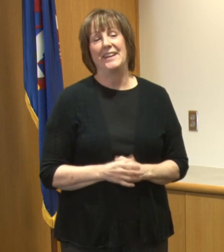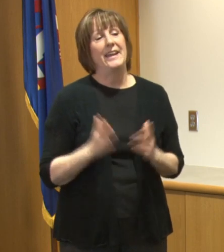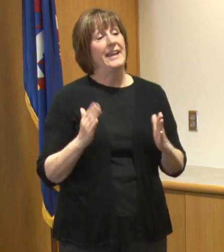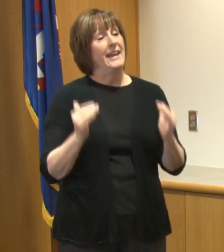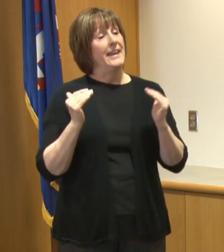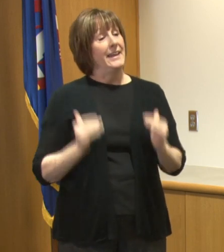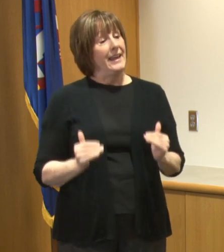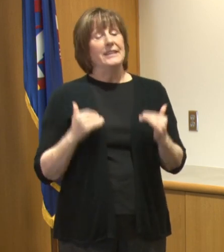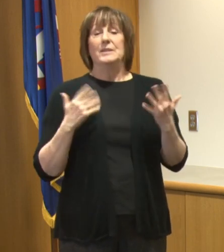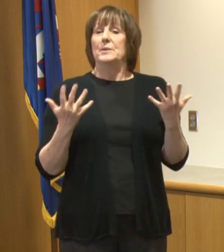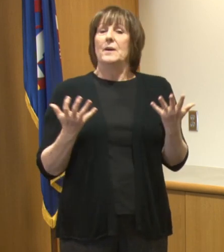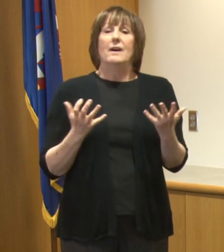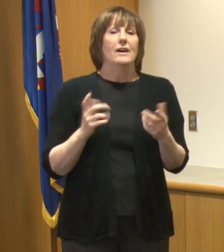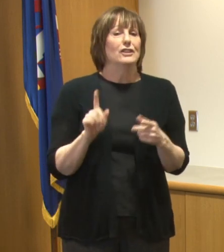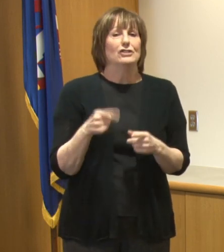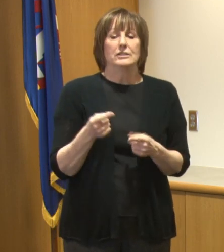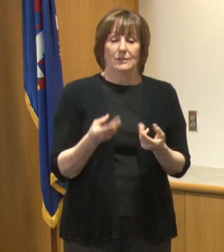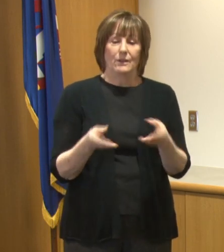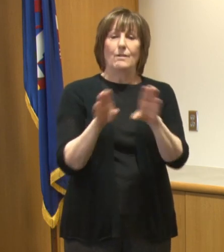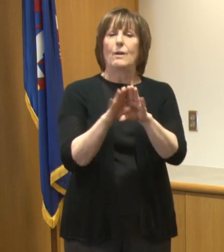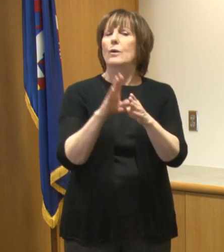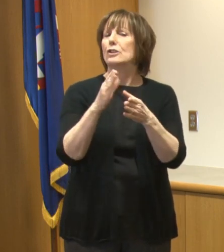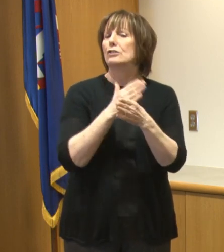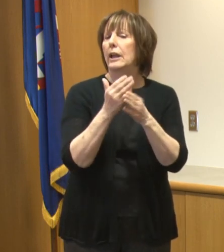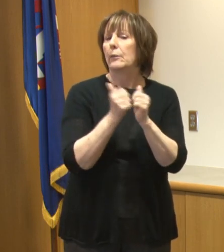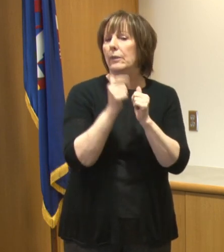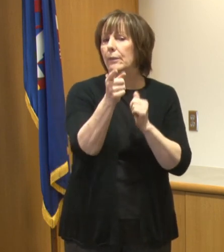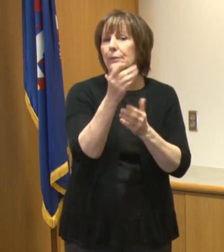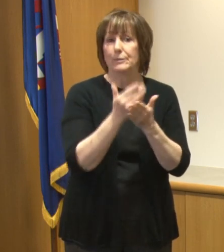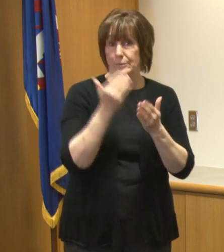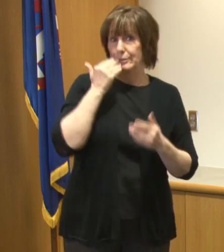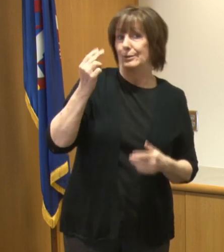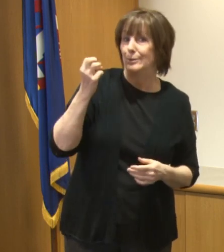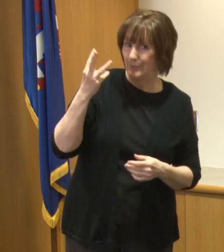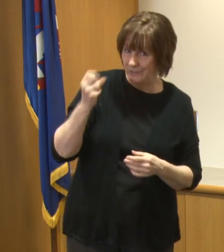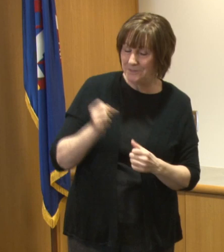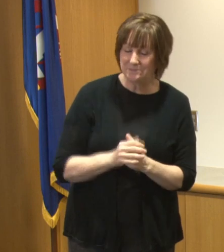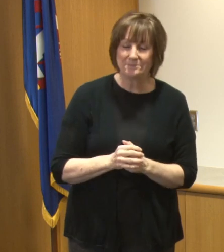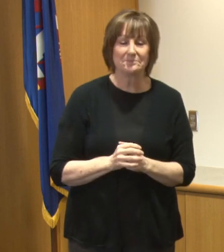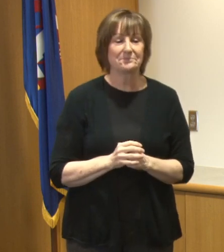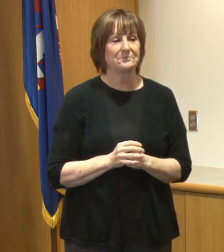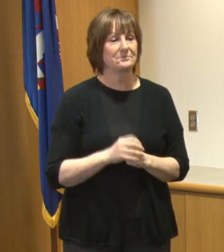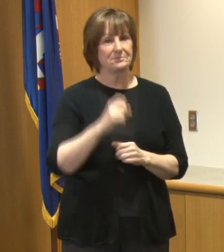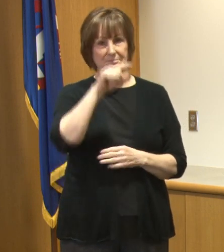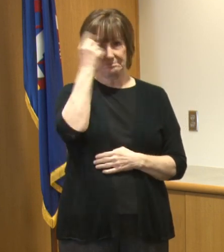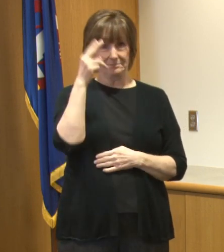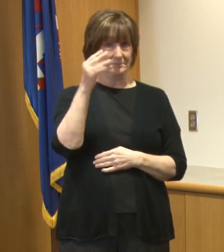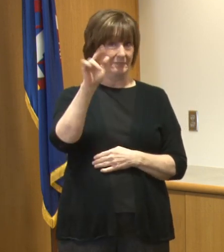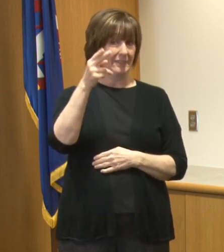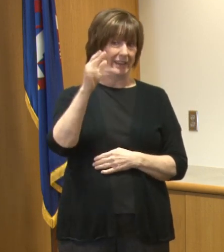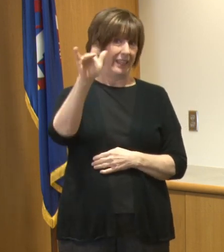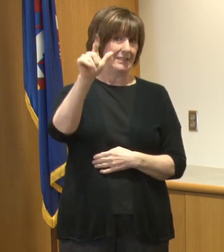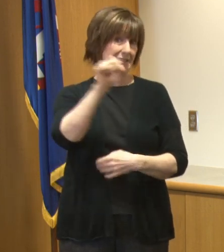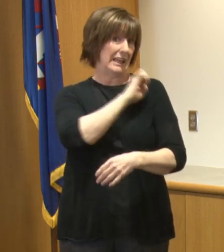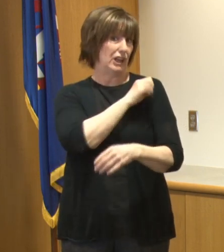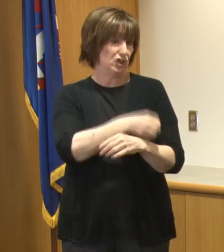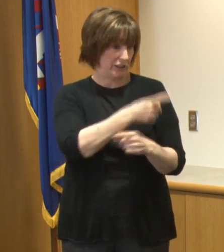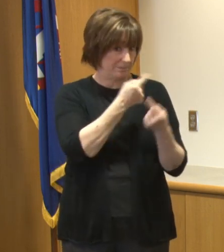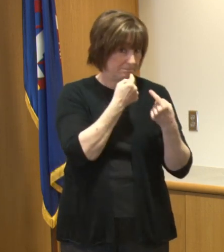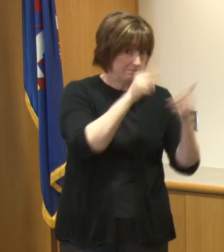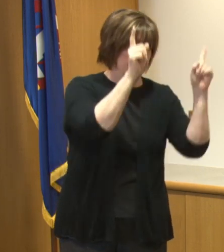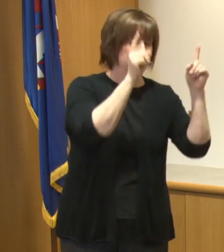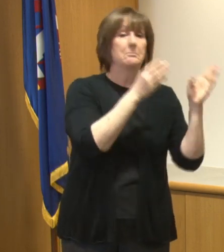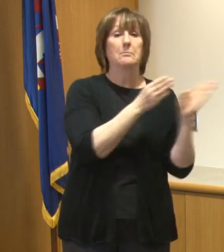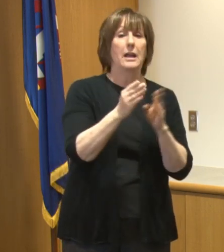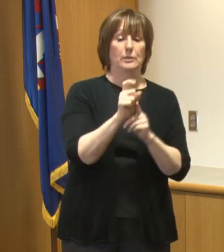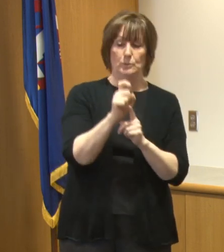I wanted to just, in closing, share with you some good news. Black Hills Energy announced today that it plans